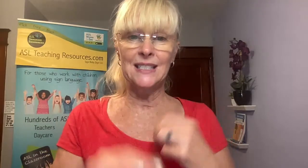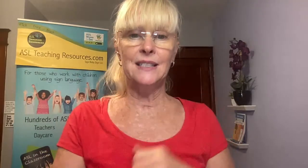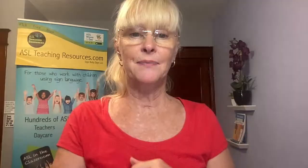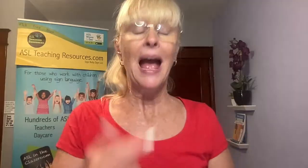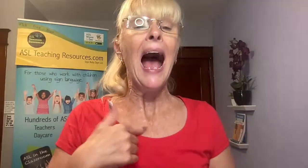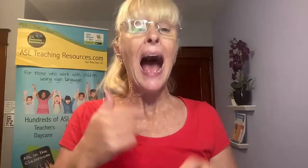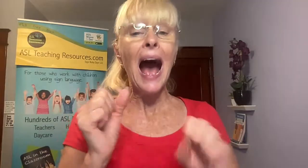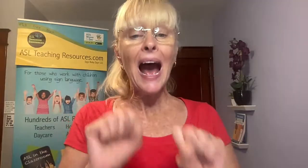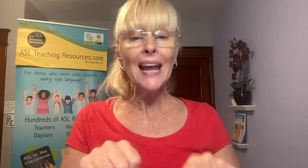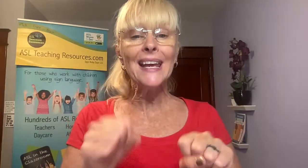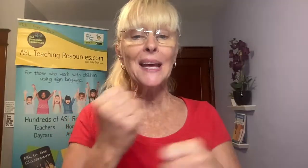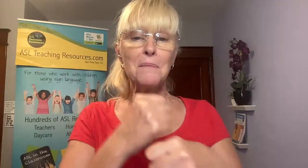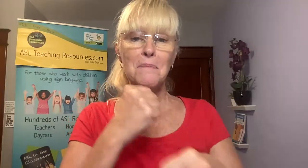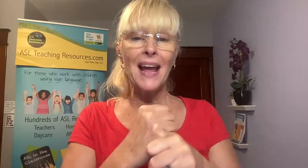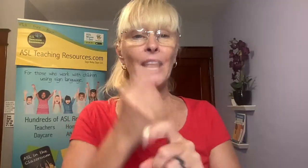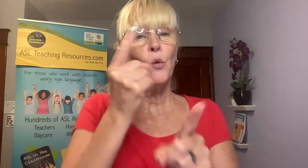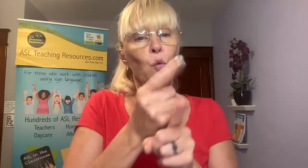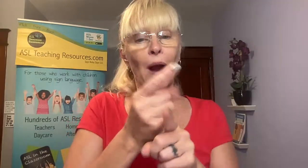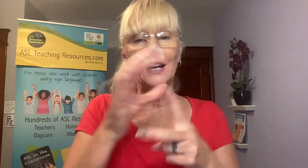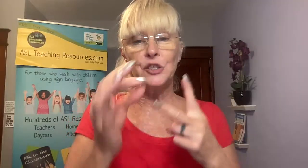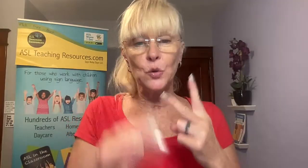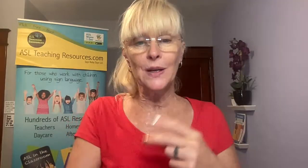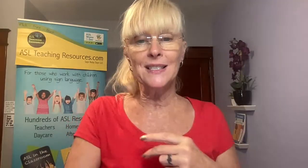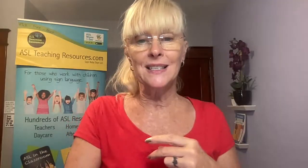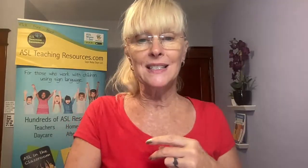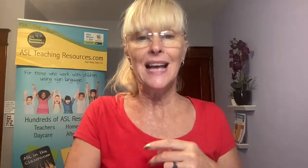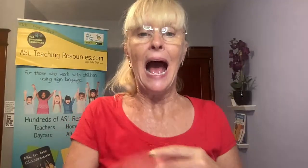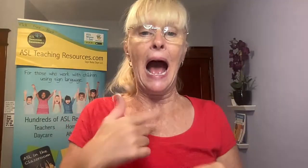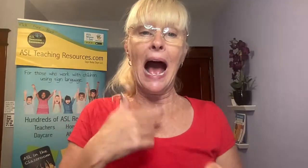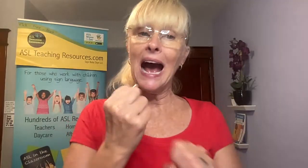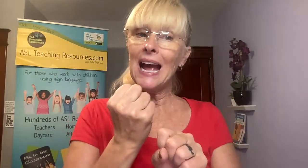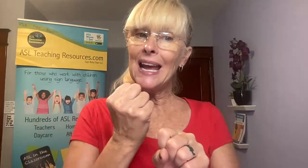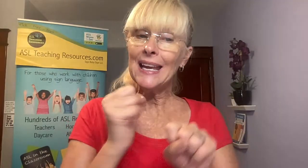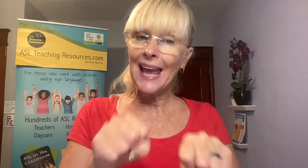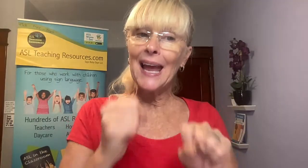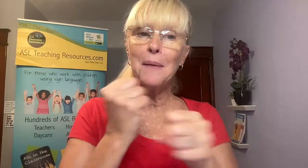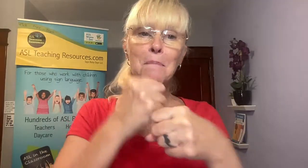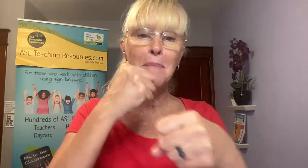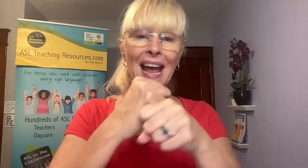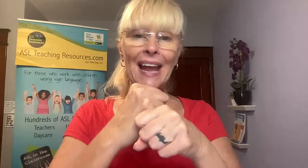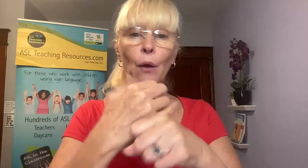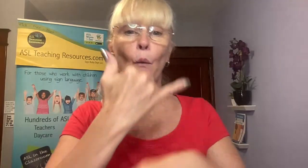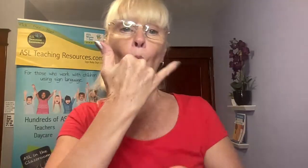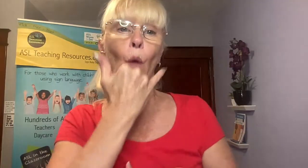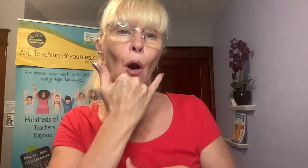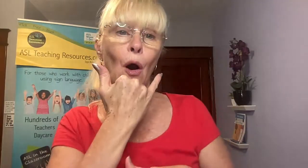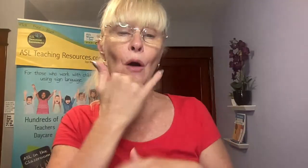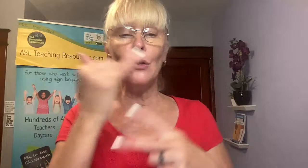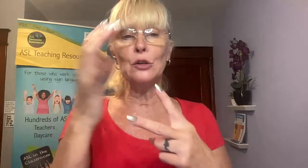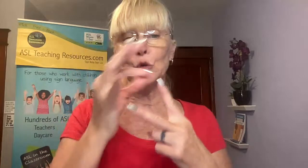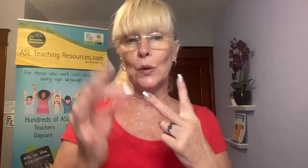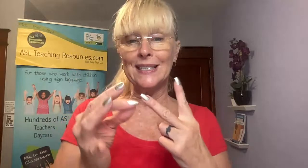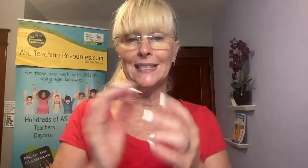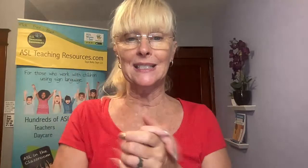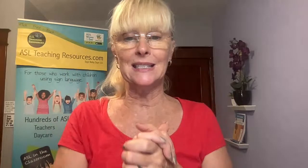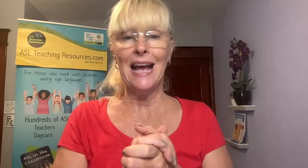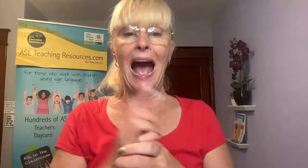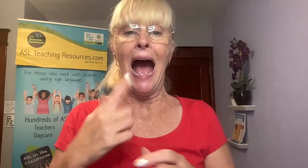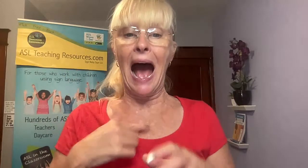choices. I can make right choices. I can make wrong choices.